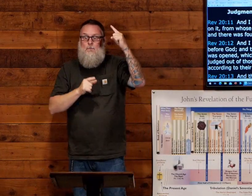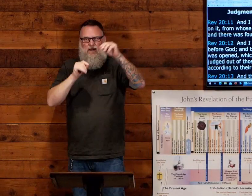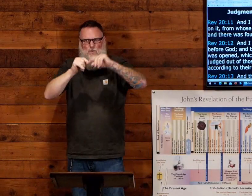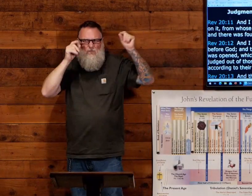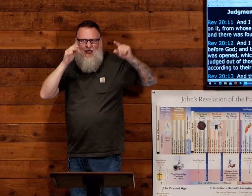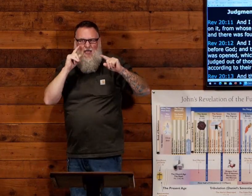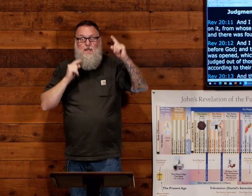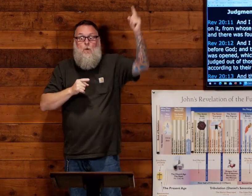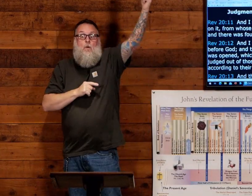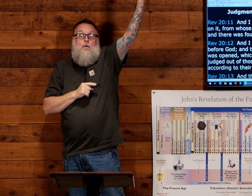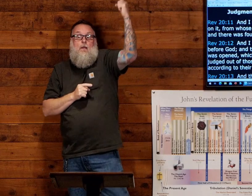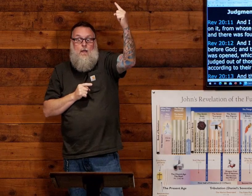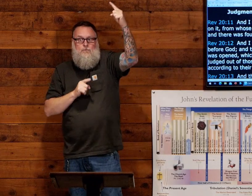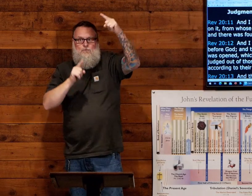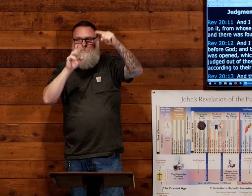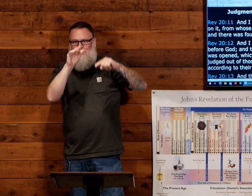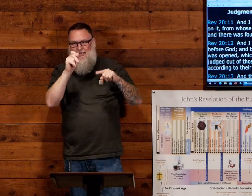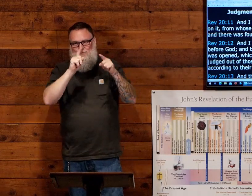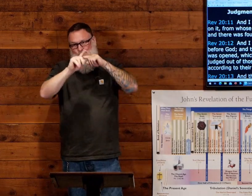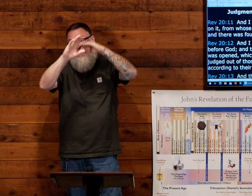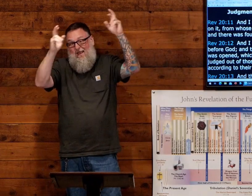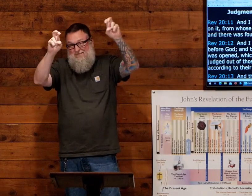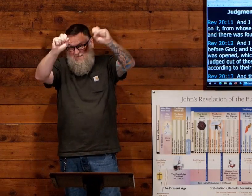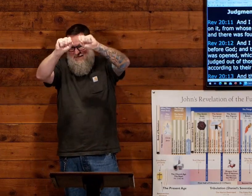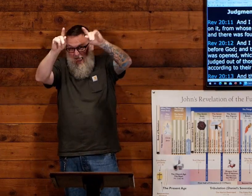And it says Jesus will come in a twinkling of an eye.